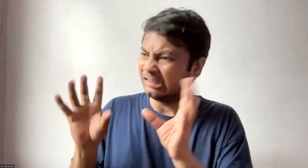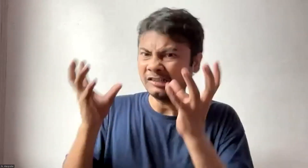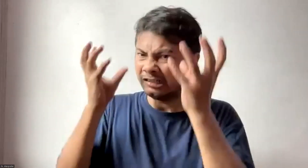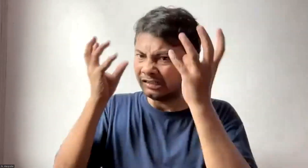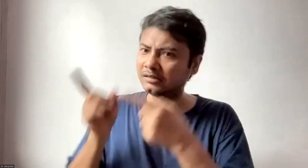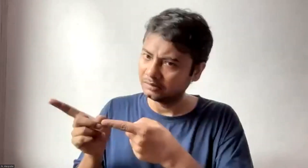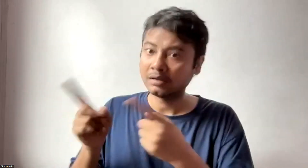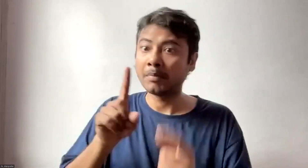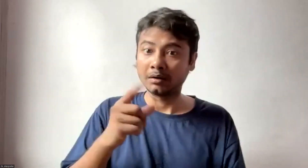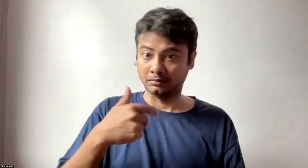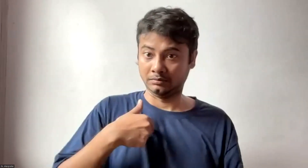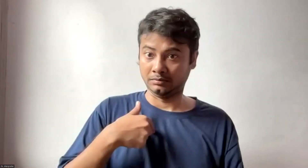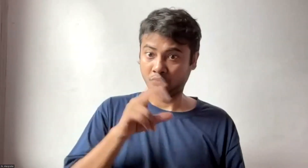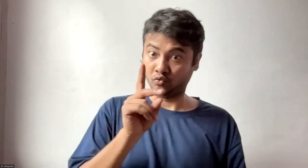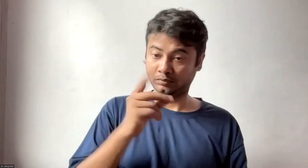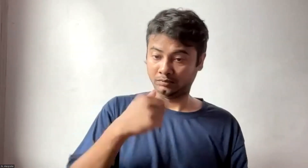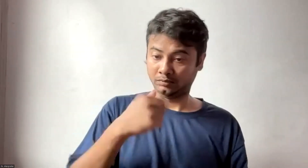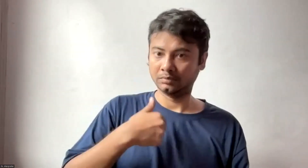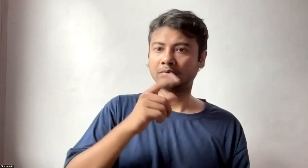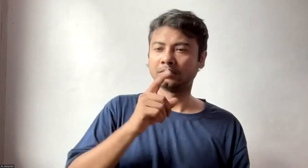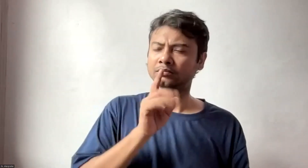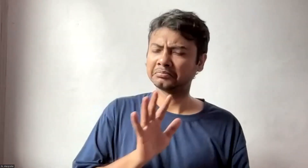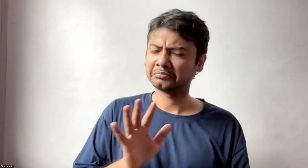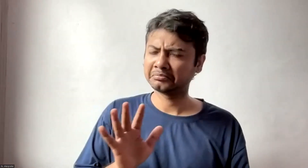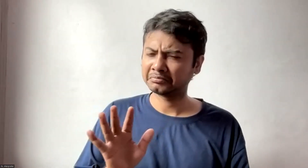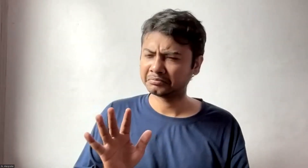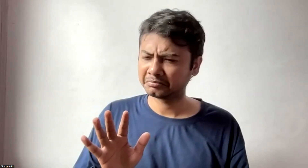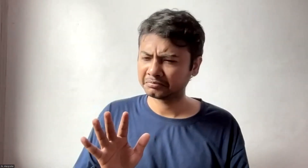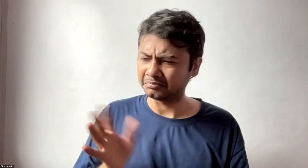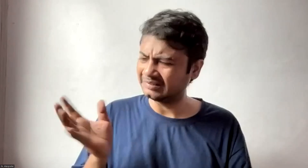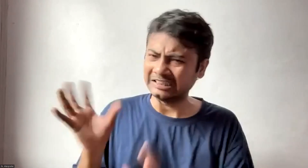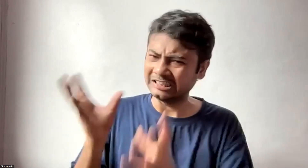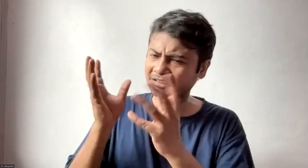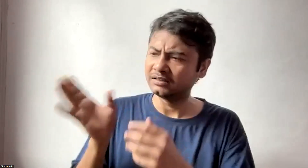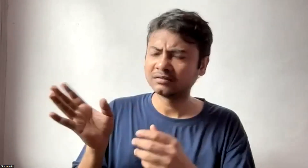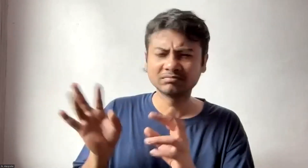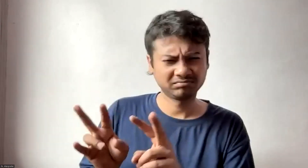quiet and will try to understand the problem in his life.